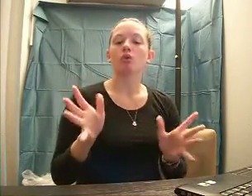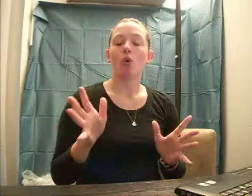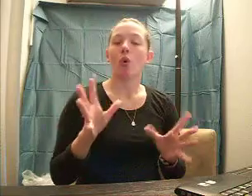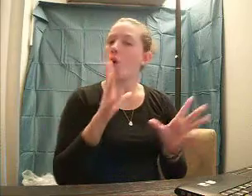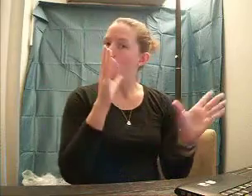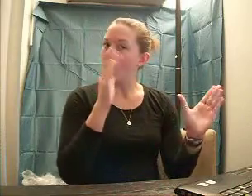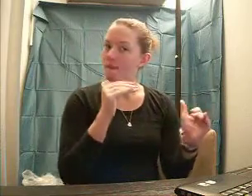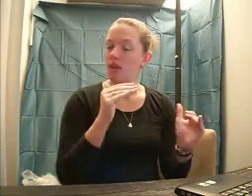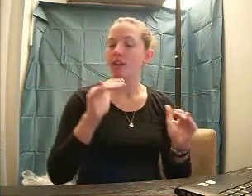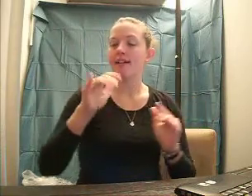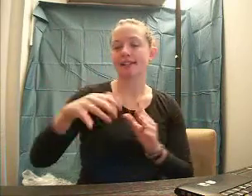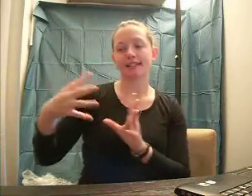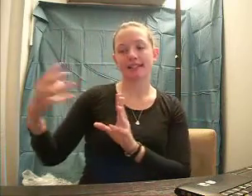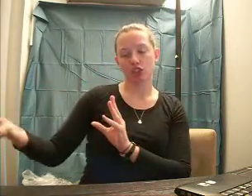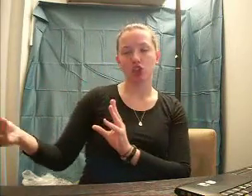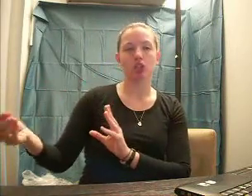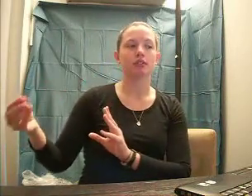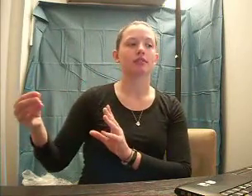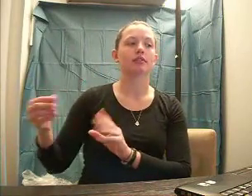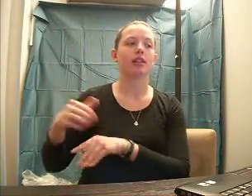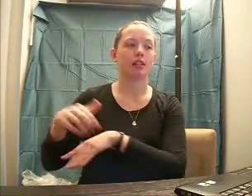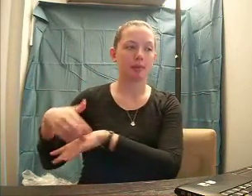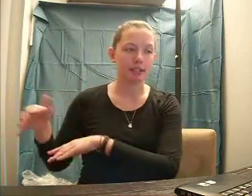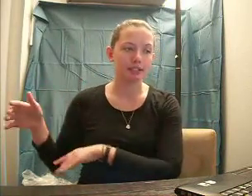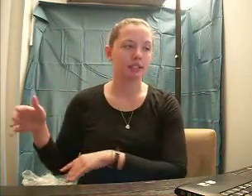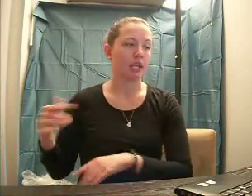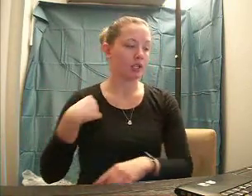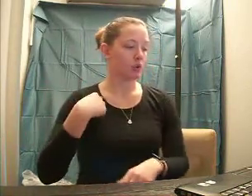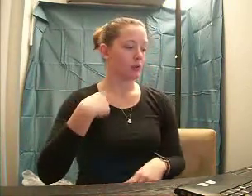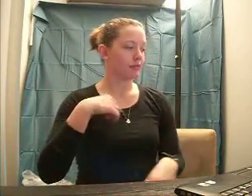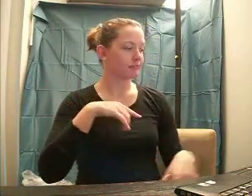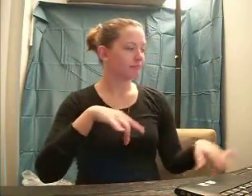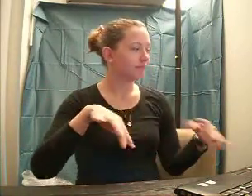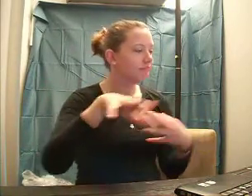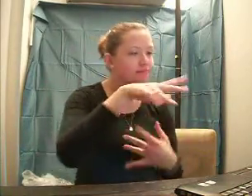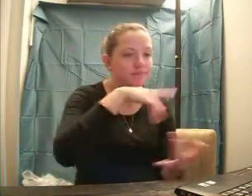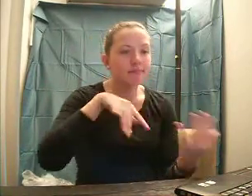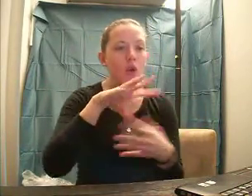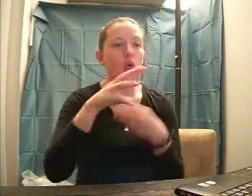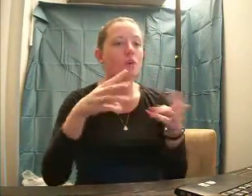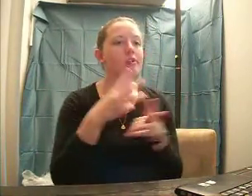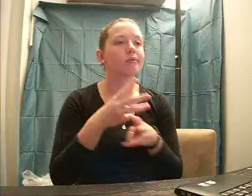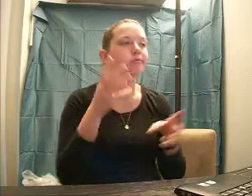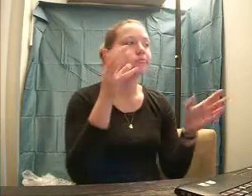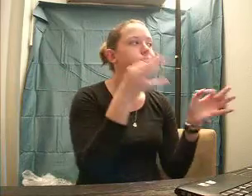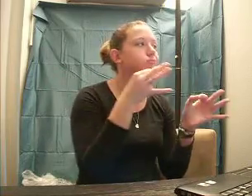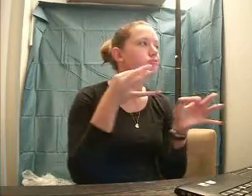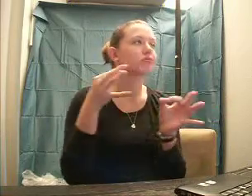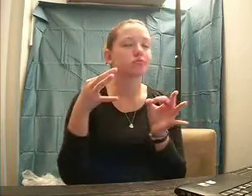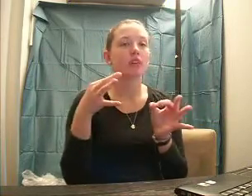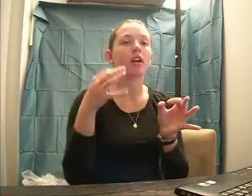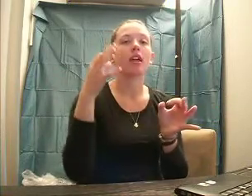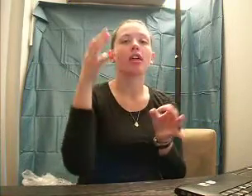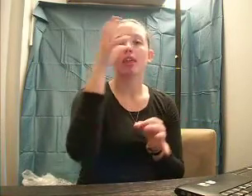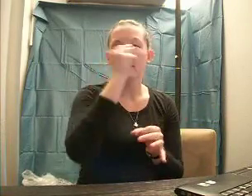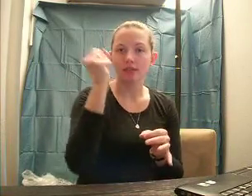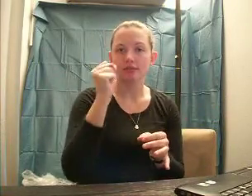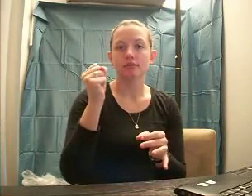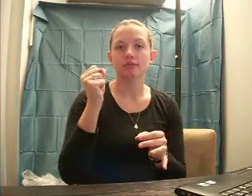as I go around the world, I'm making predictions of what I should get, subtract them off, everything left over is external to me. What evidence is there for